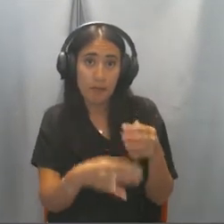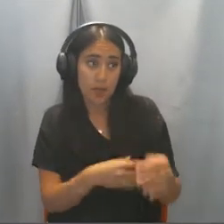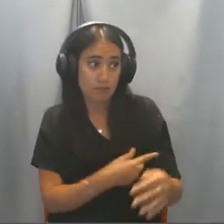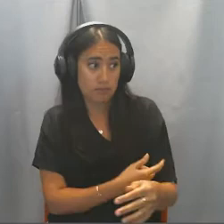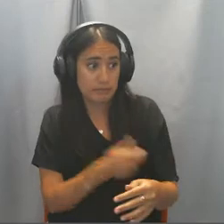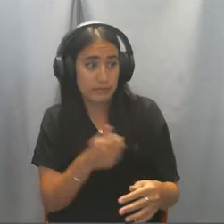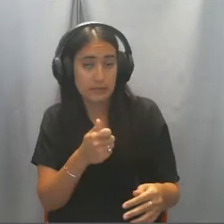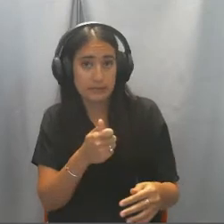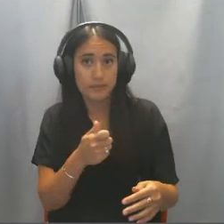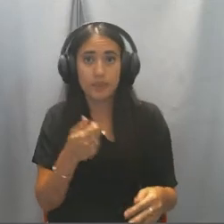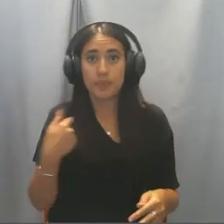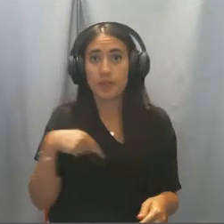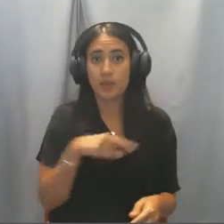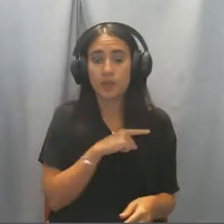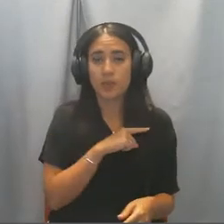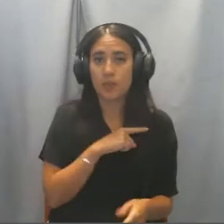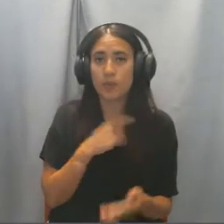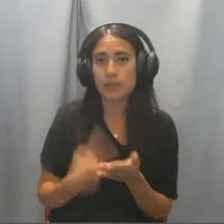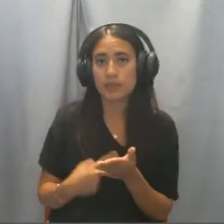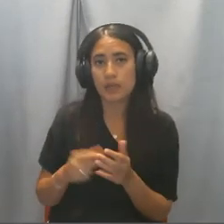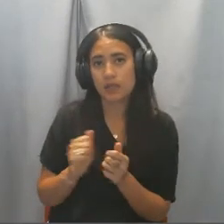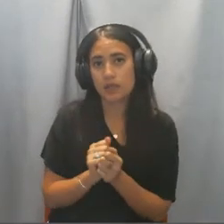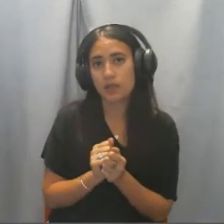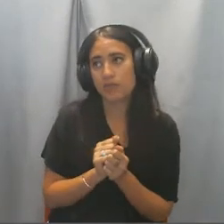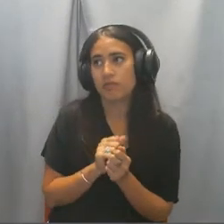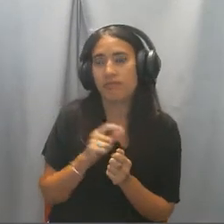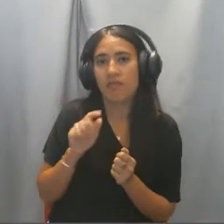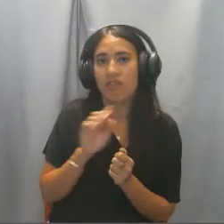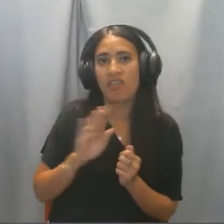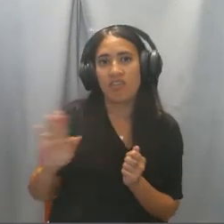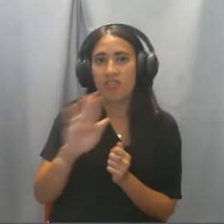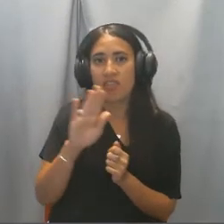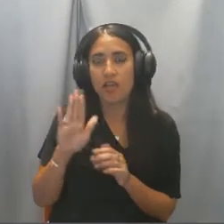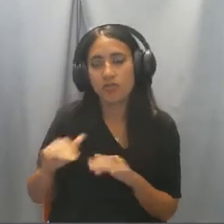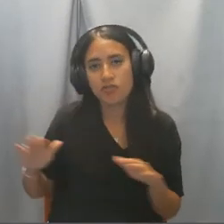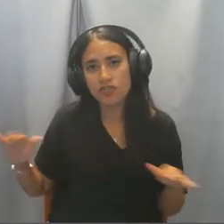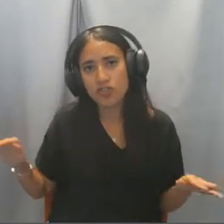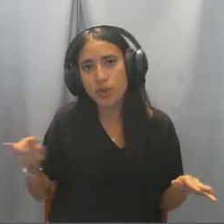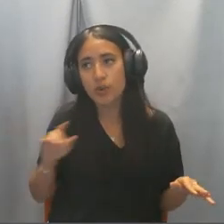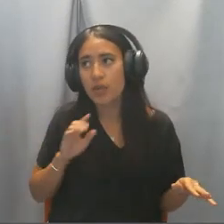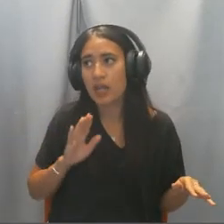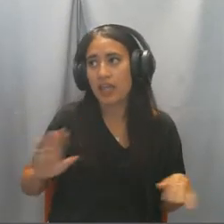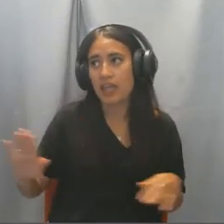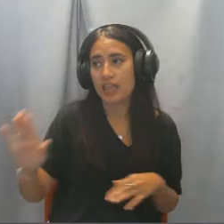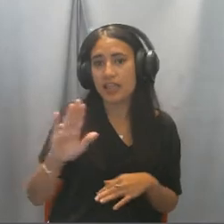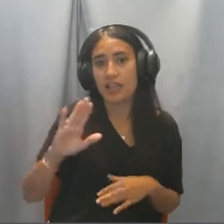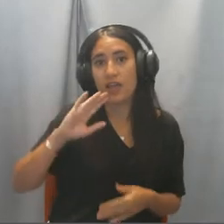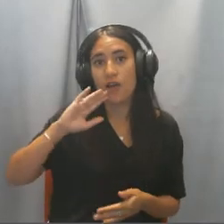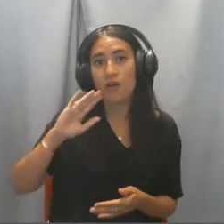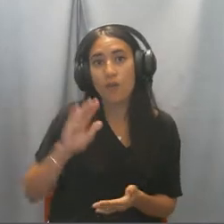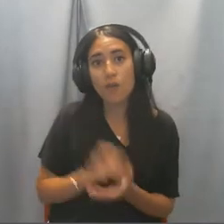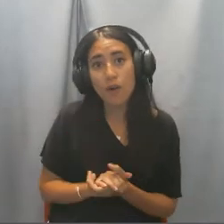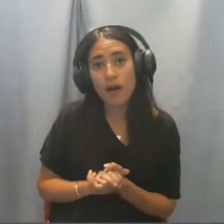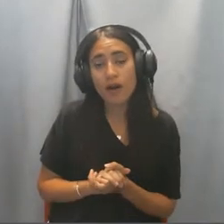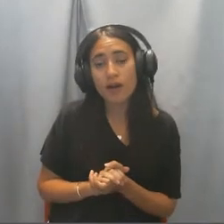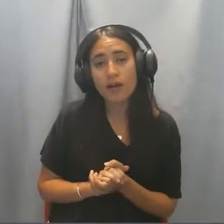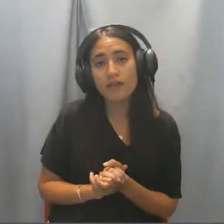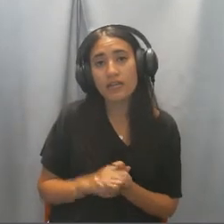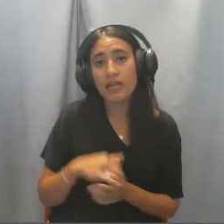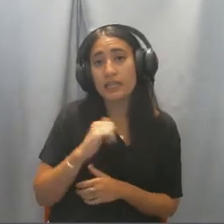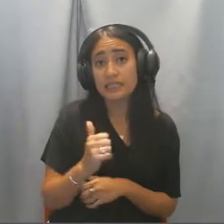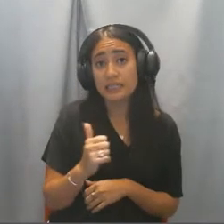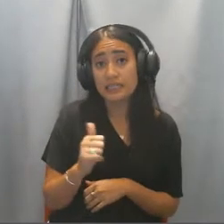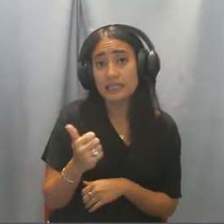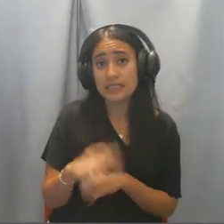We videotape them talking with their wives about their deepest concerns. And when, about a decade ago, we